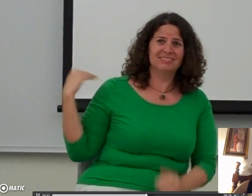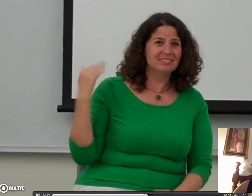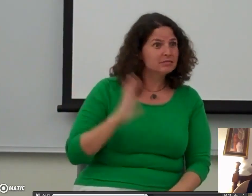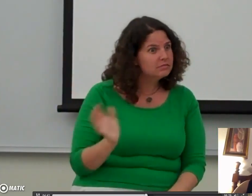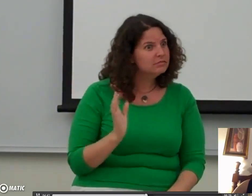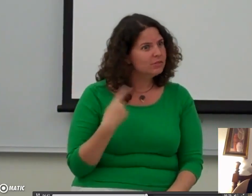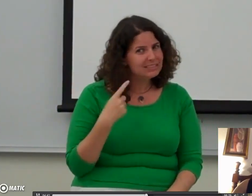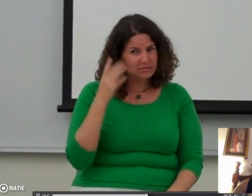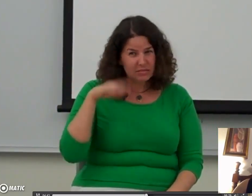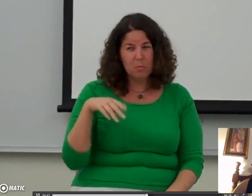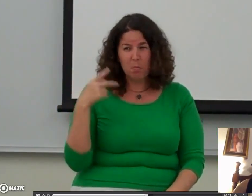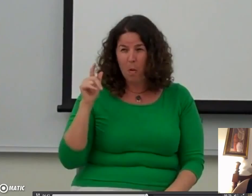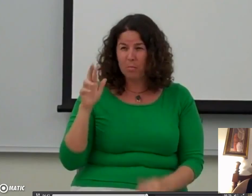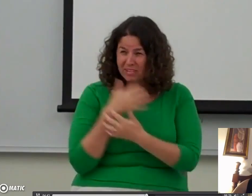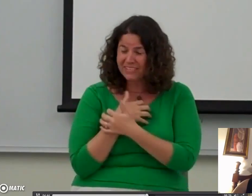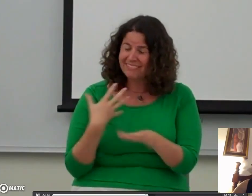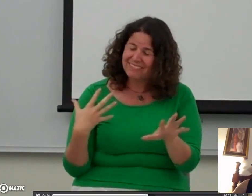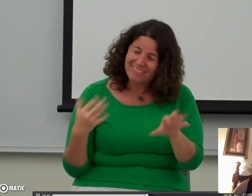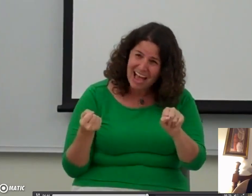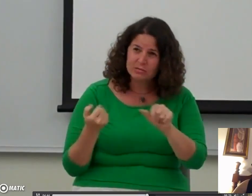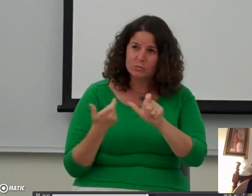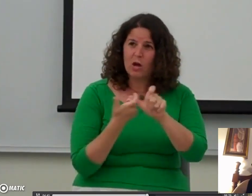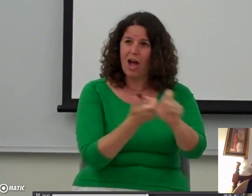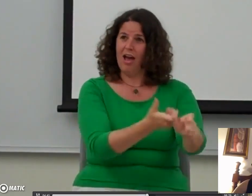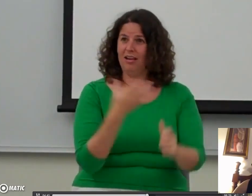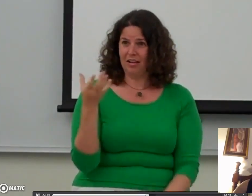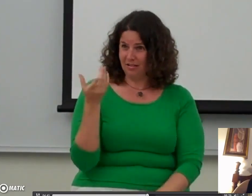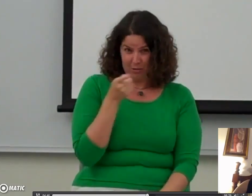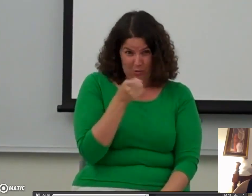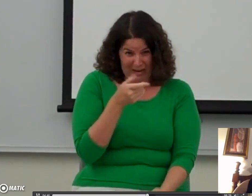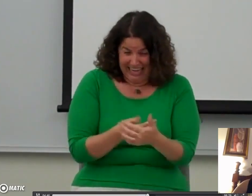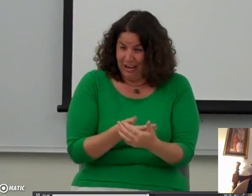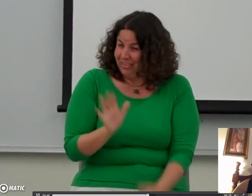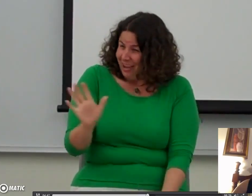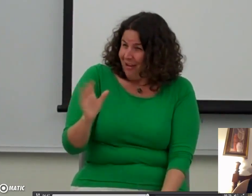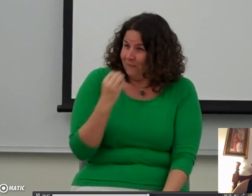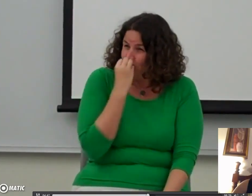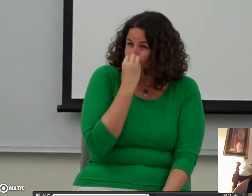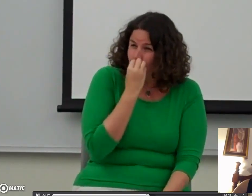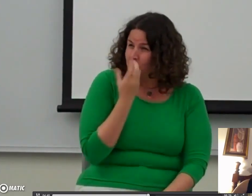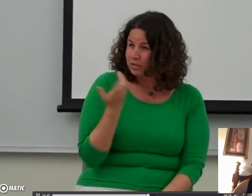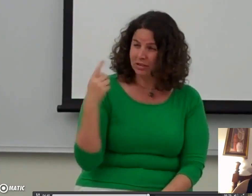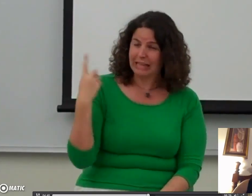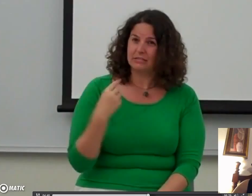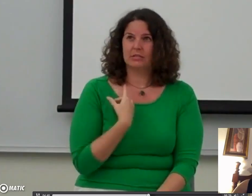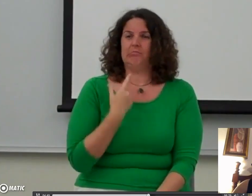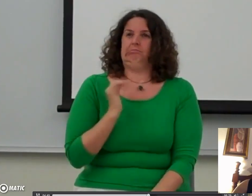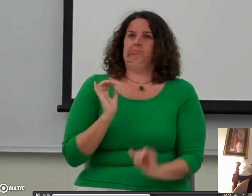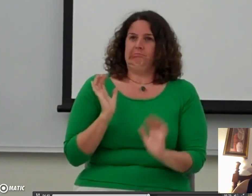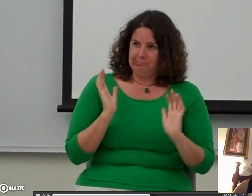and they tapped me, and he was like, "You need to move because you need to run out of this area because you don't want to be there when the bears come. They may